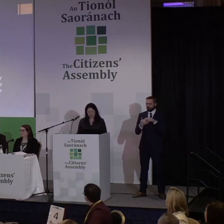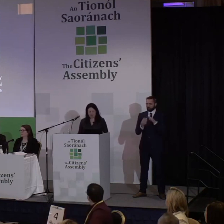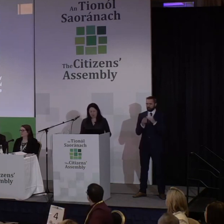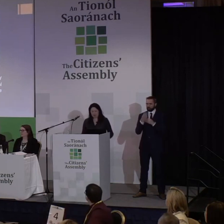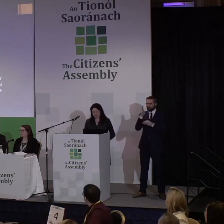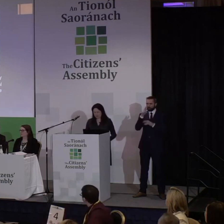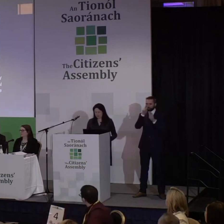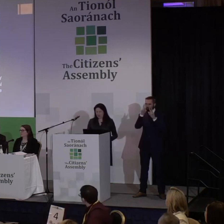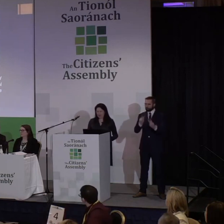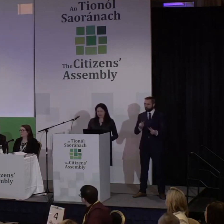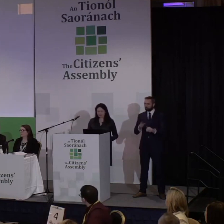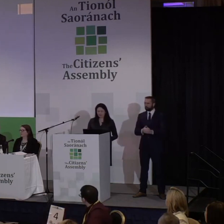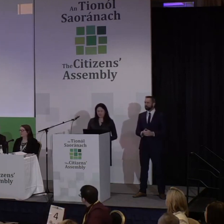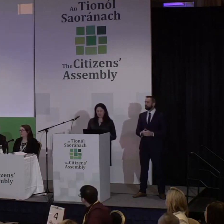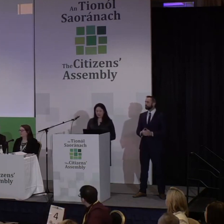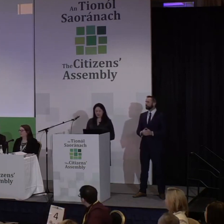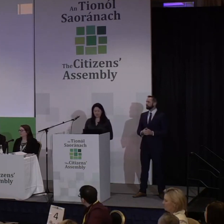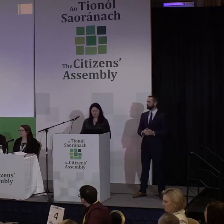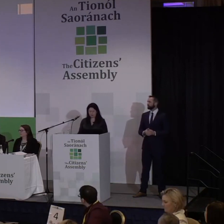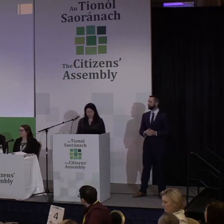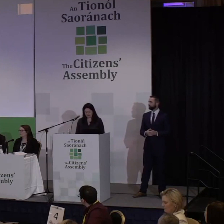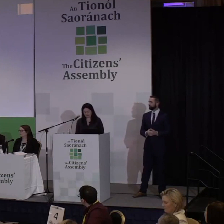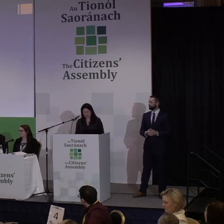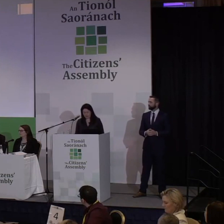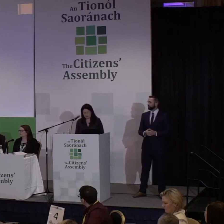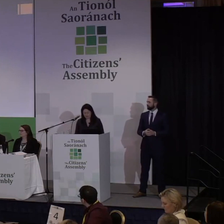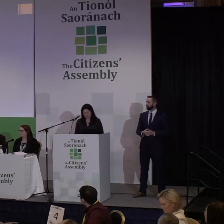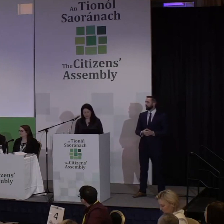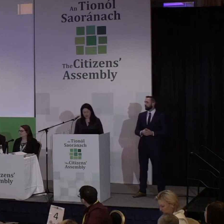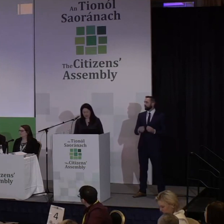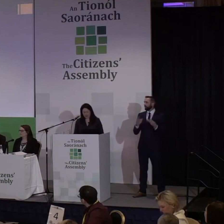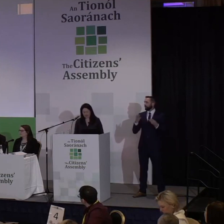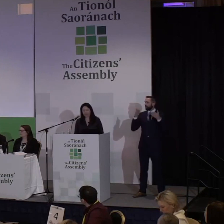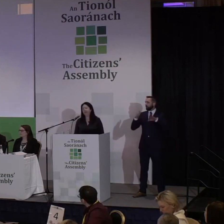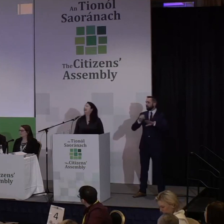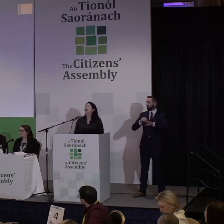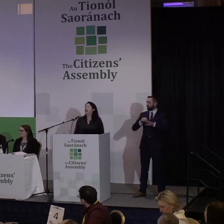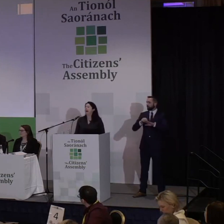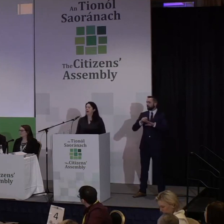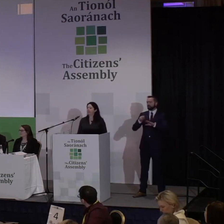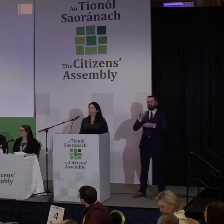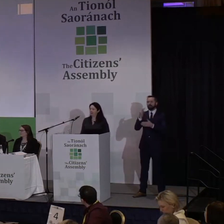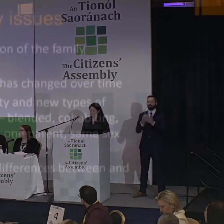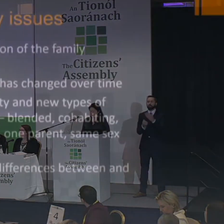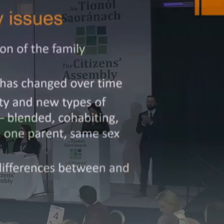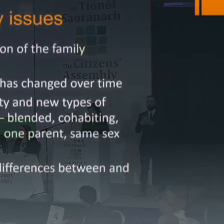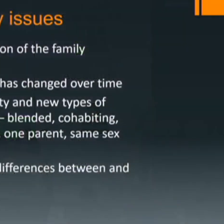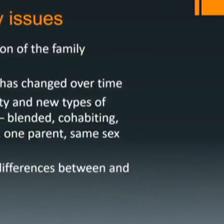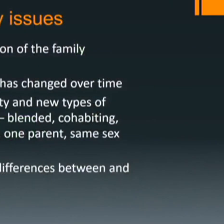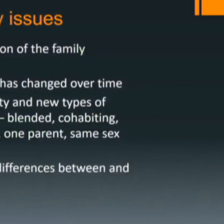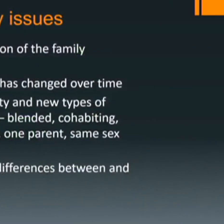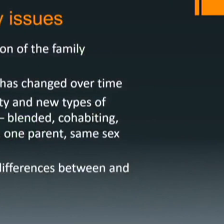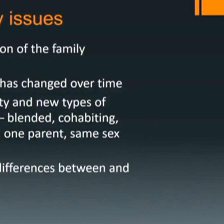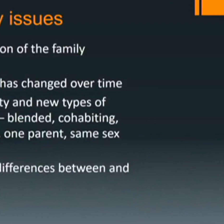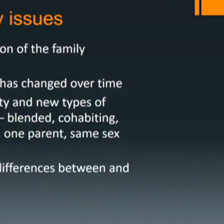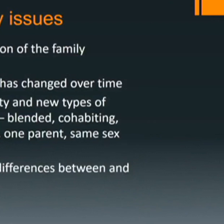picture. So I'm going to focus on the following issues quite quickly. First of all, I suppose we're